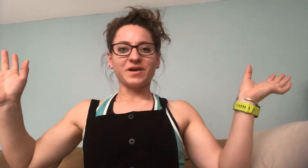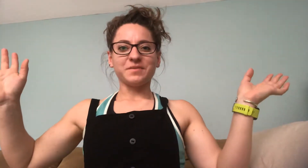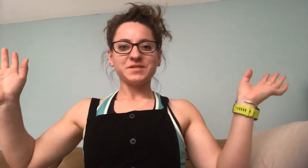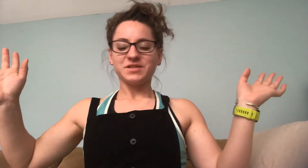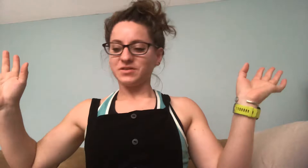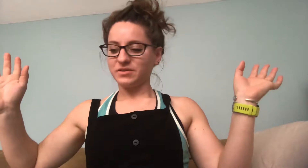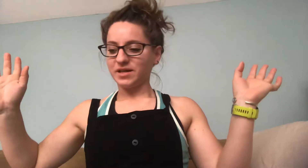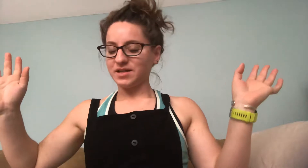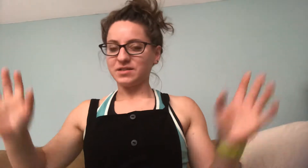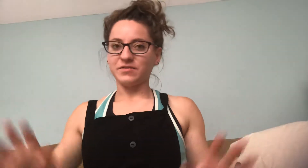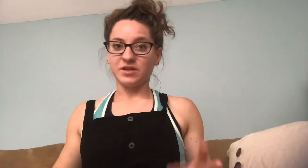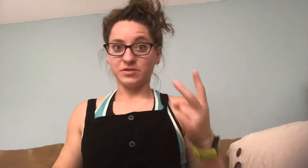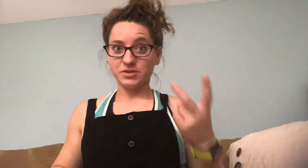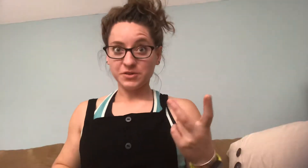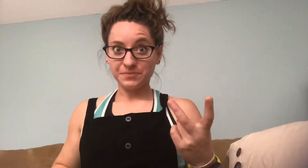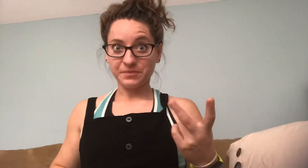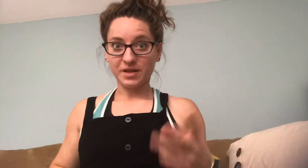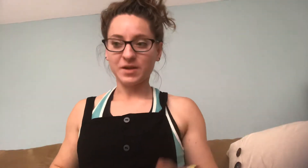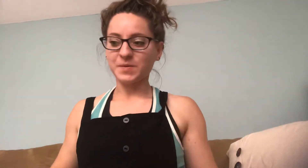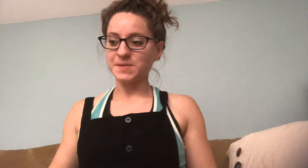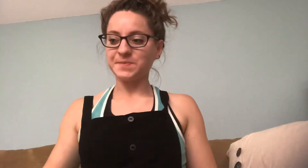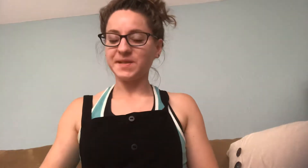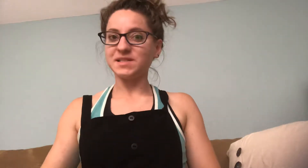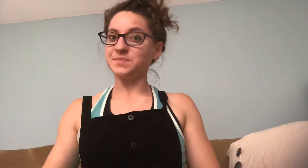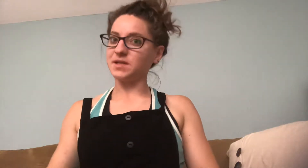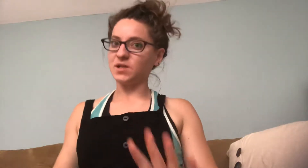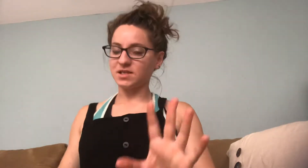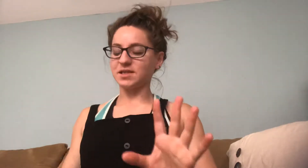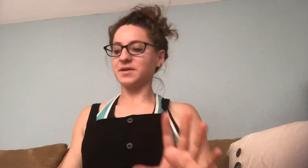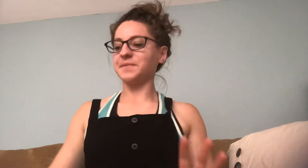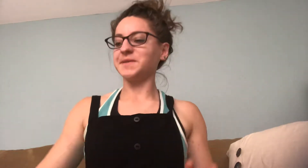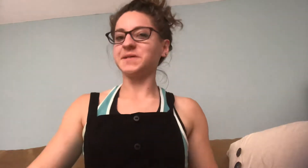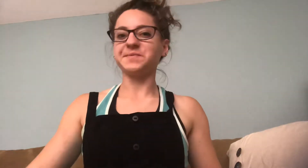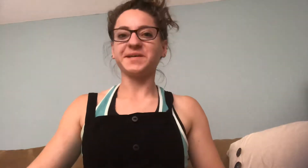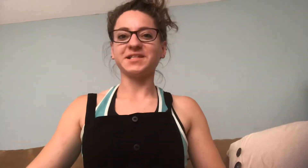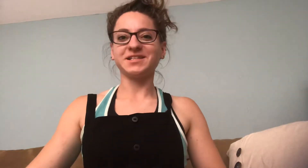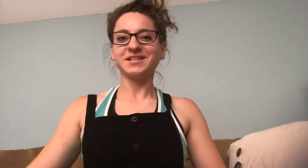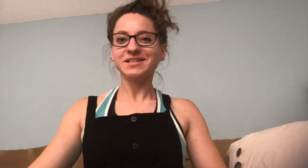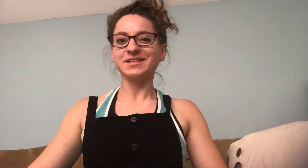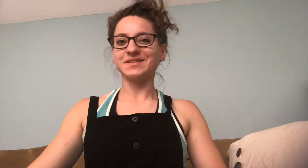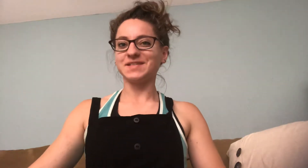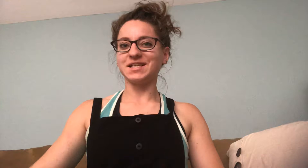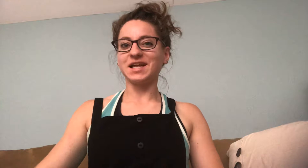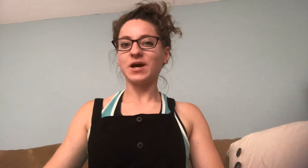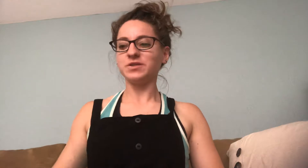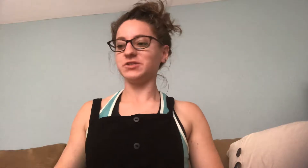Welcome to ASL Video 2. I know this has been a long time coming, so I apologize that this wasn't out